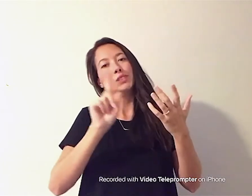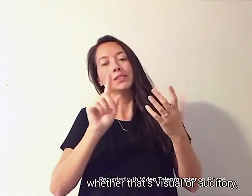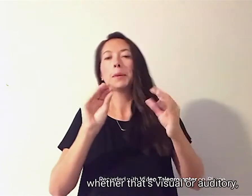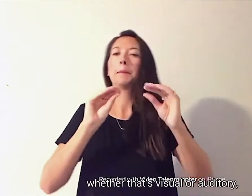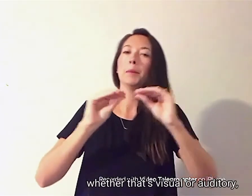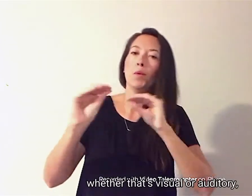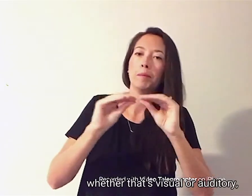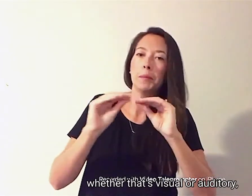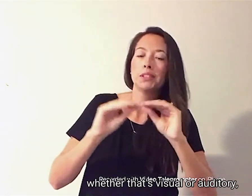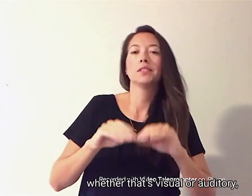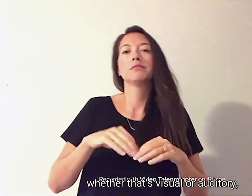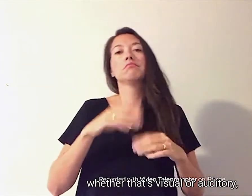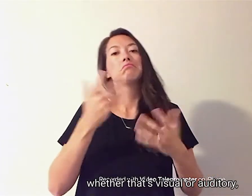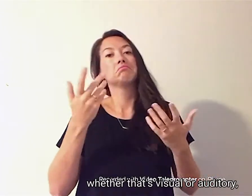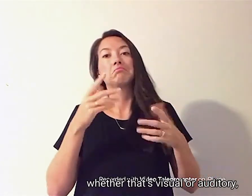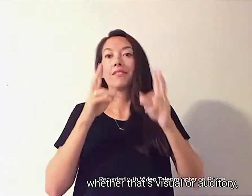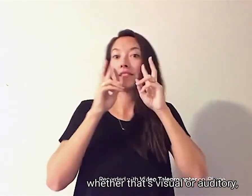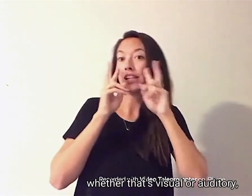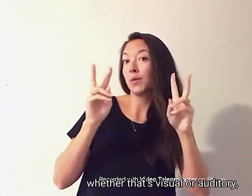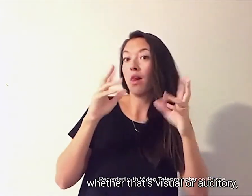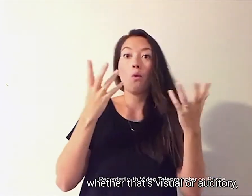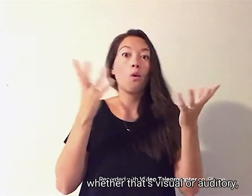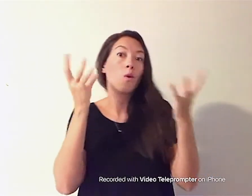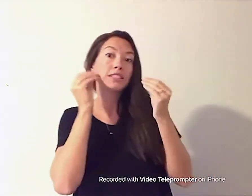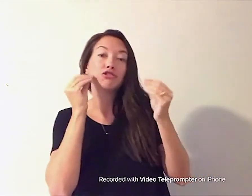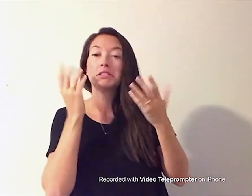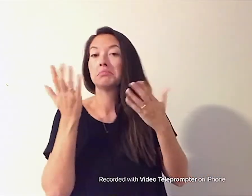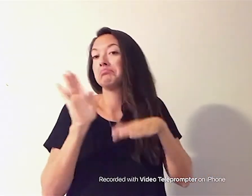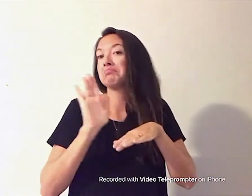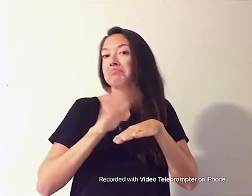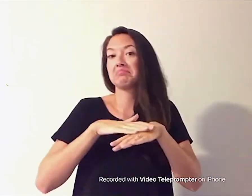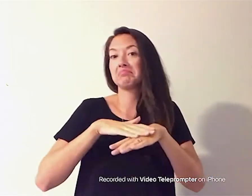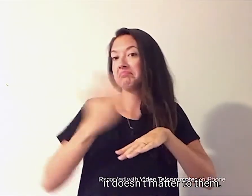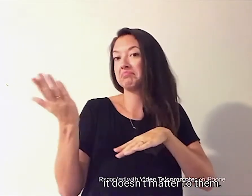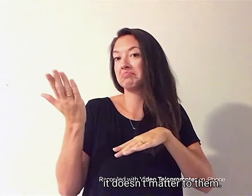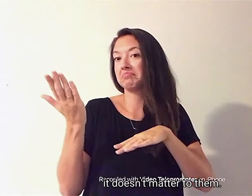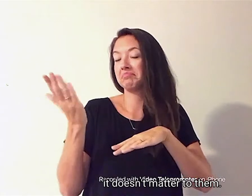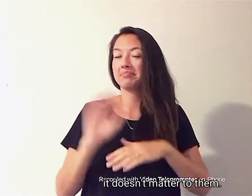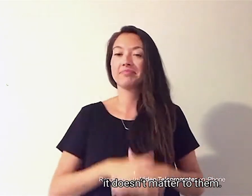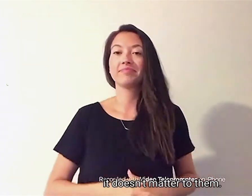whether that's visual or auditory. It doesn't matter to them.